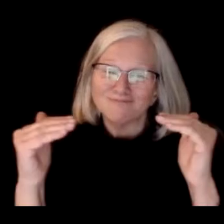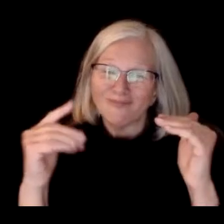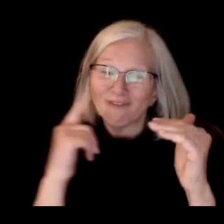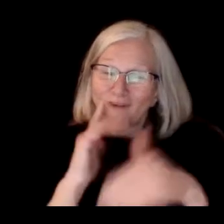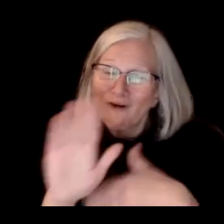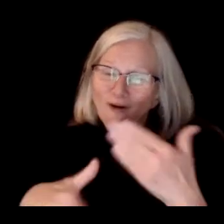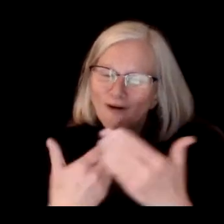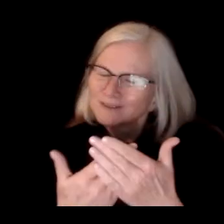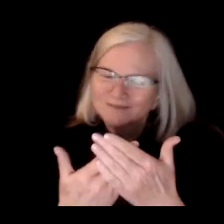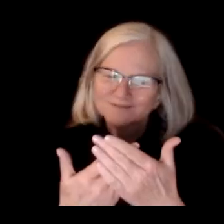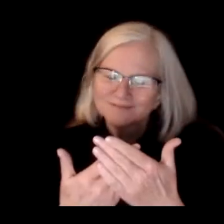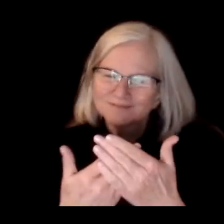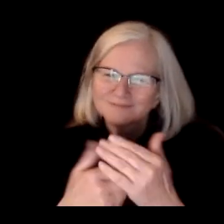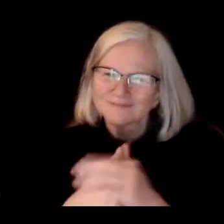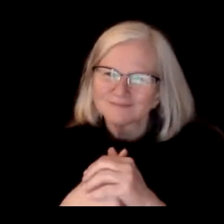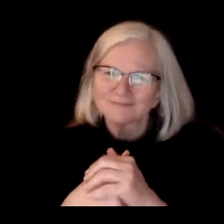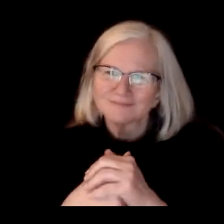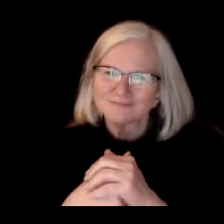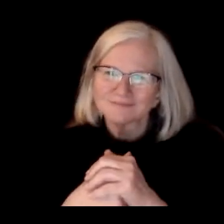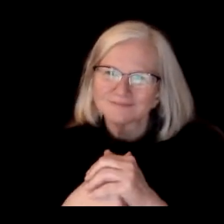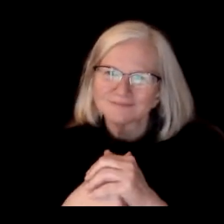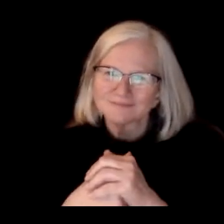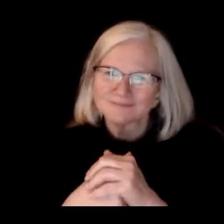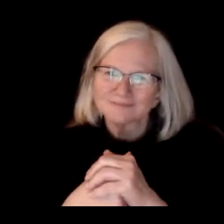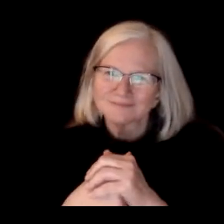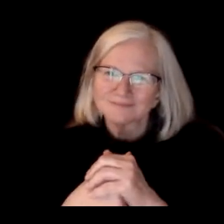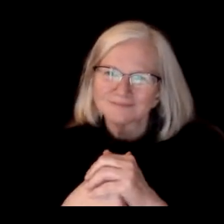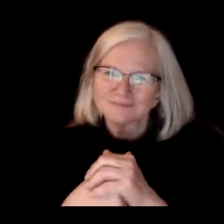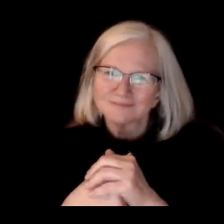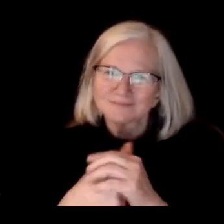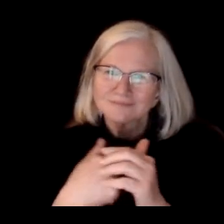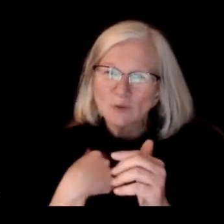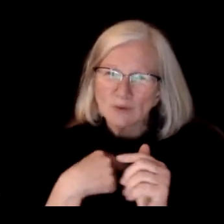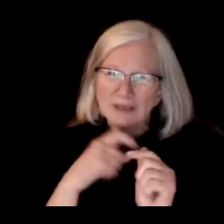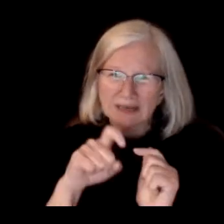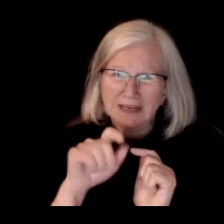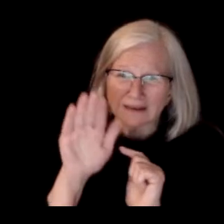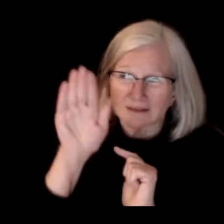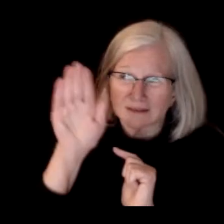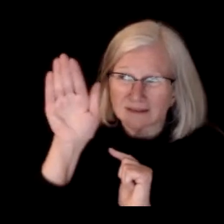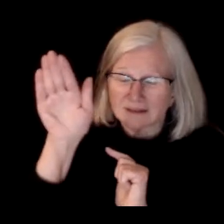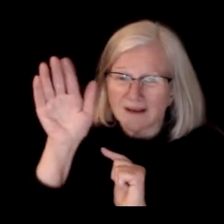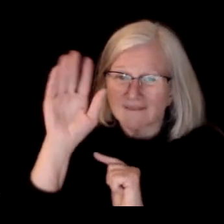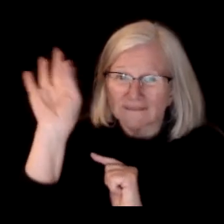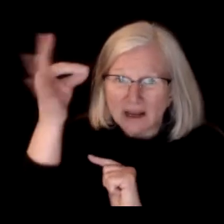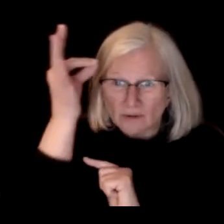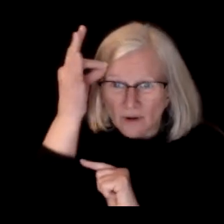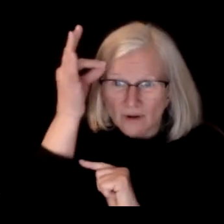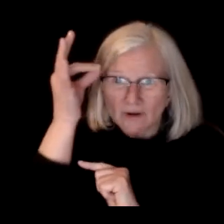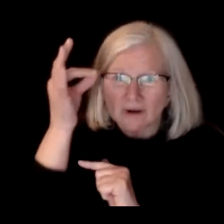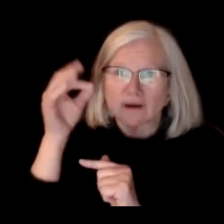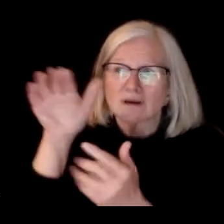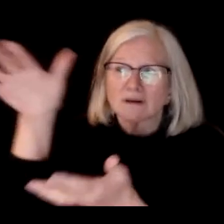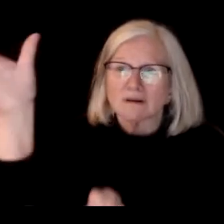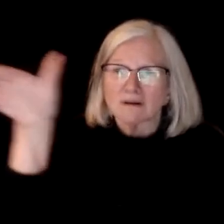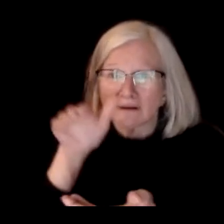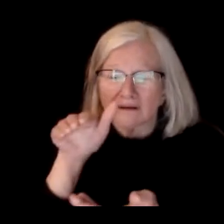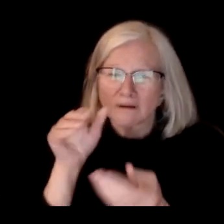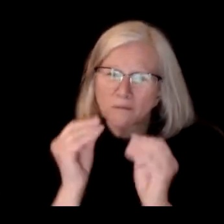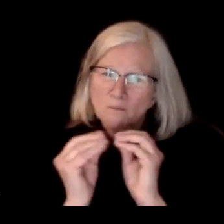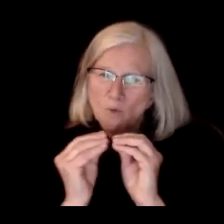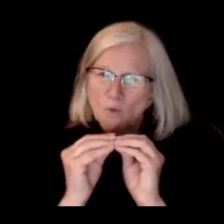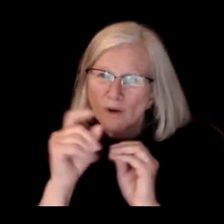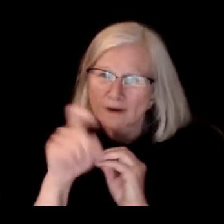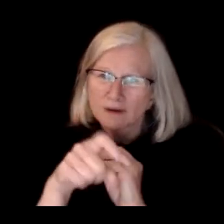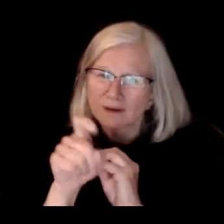for the federal government to step up and provide us with additional supply of vaccine to make